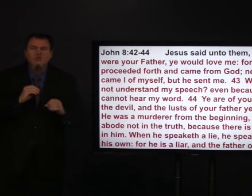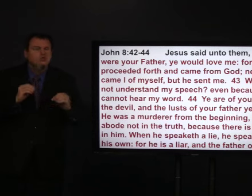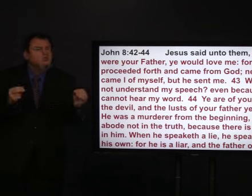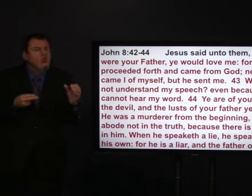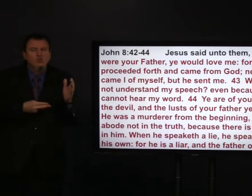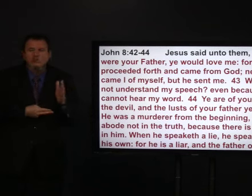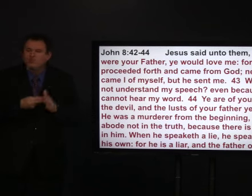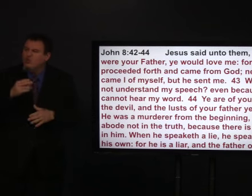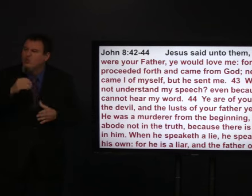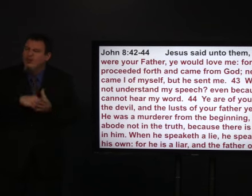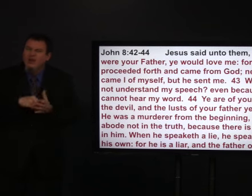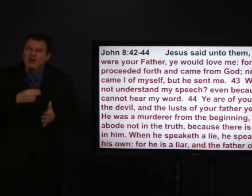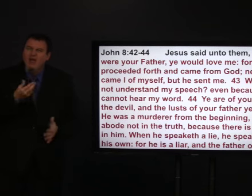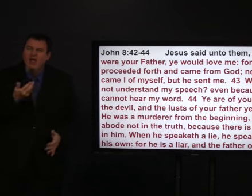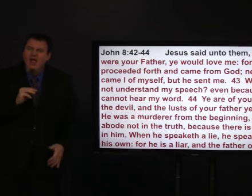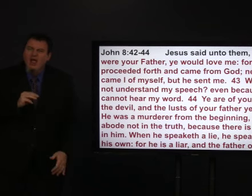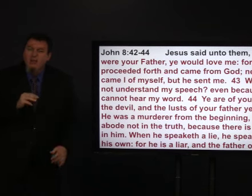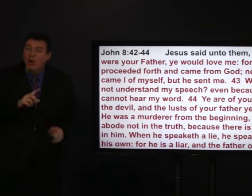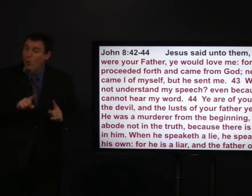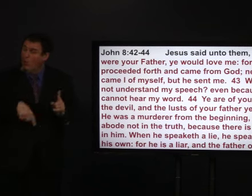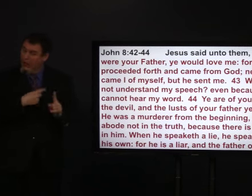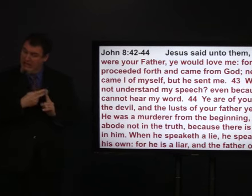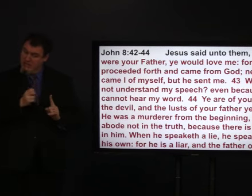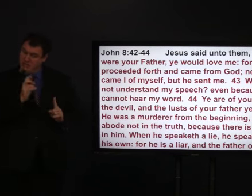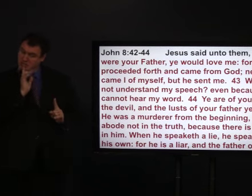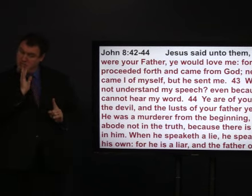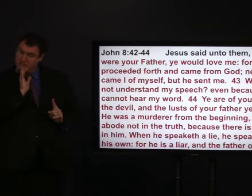And he was a murderer from the beginning